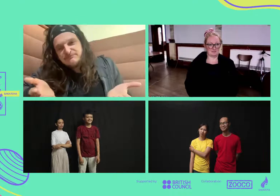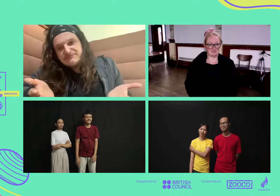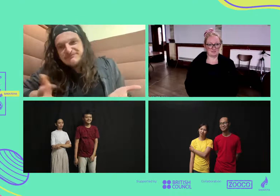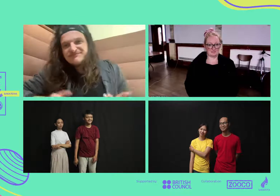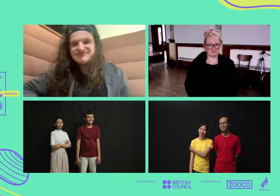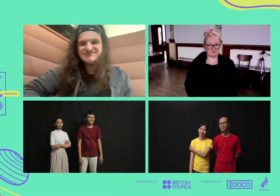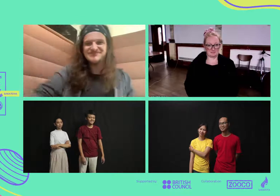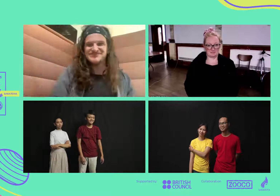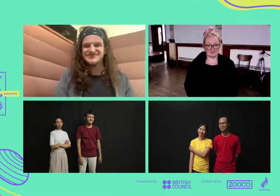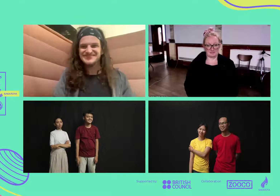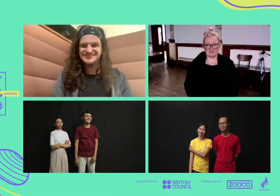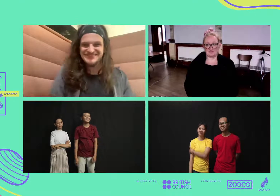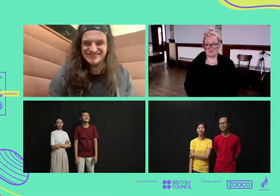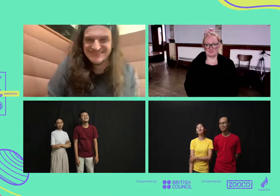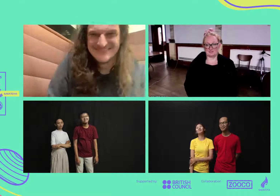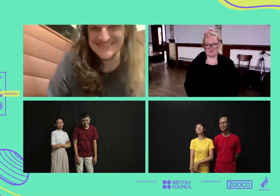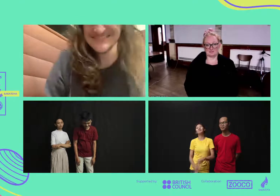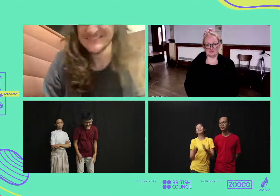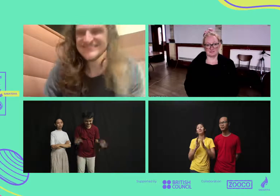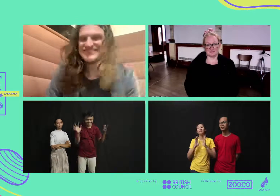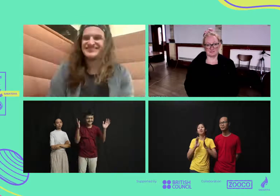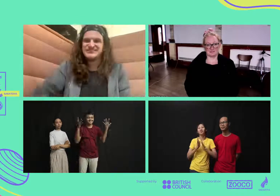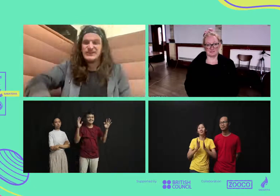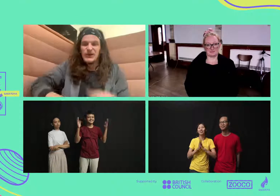Okay, so that's my story.